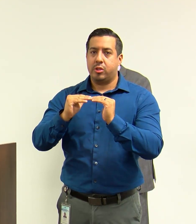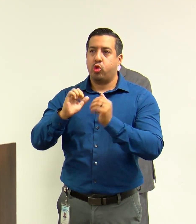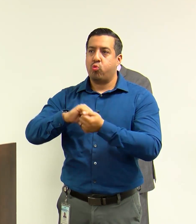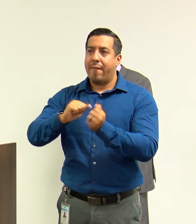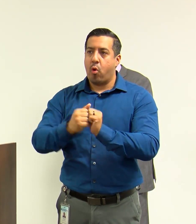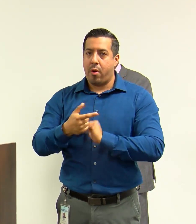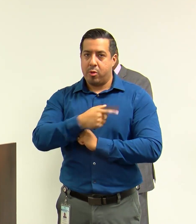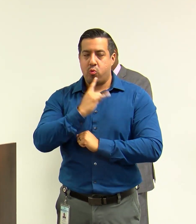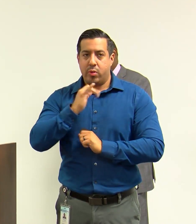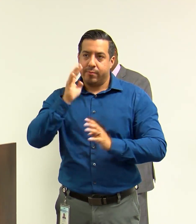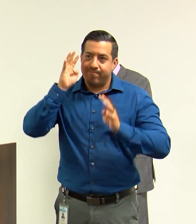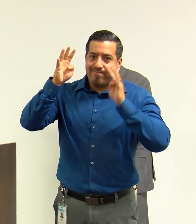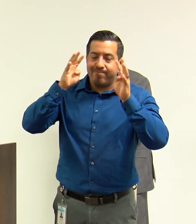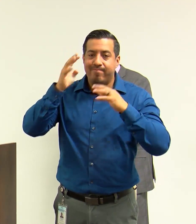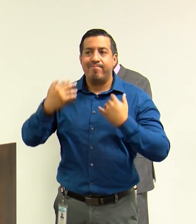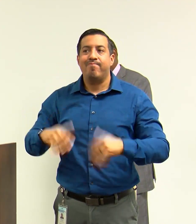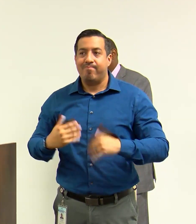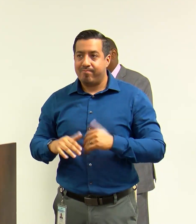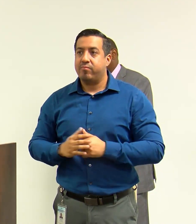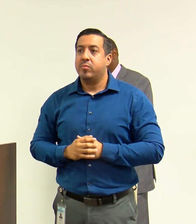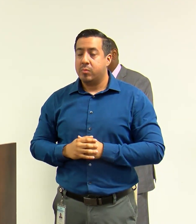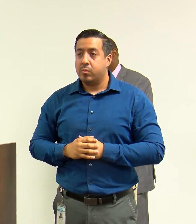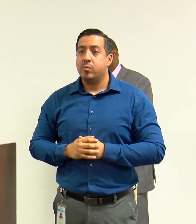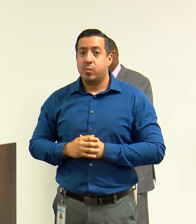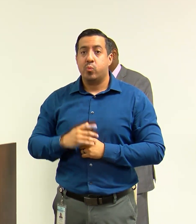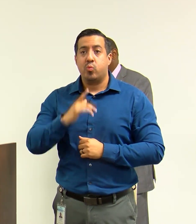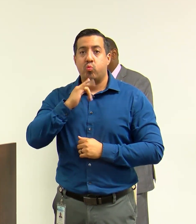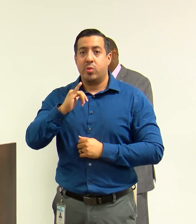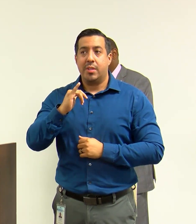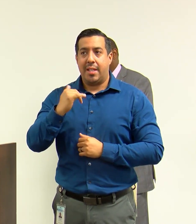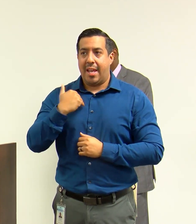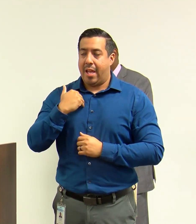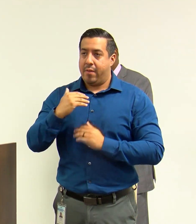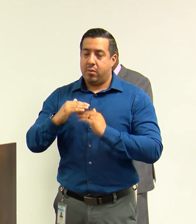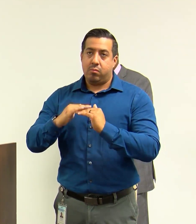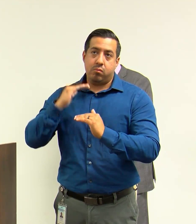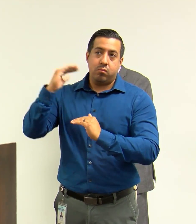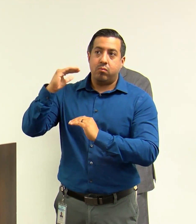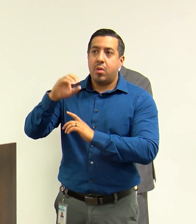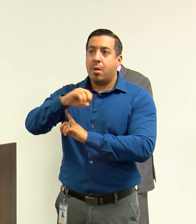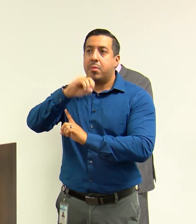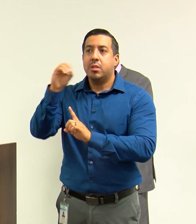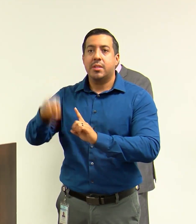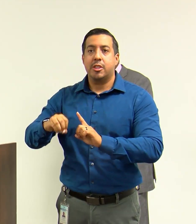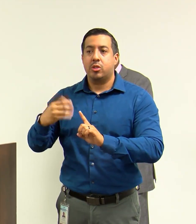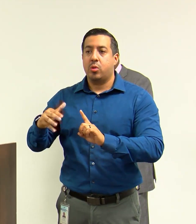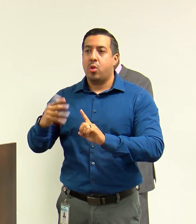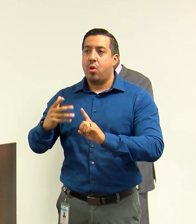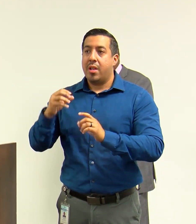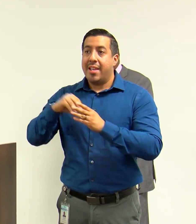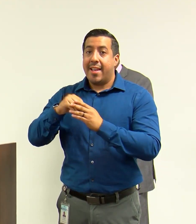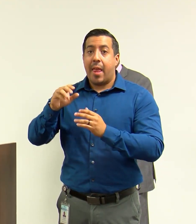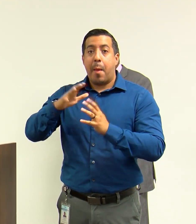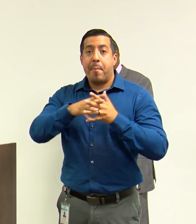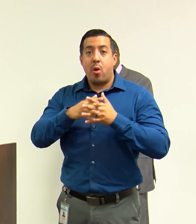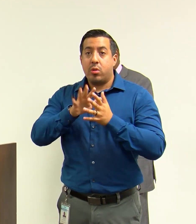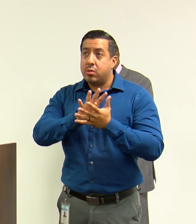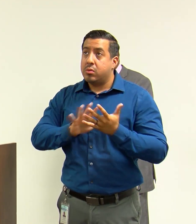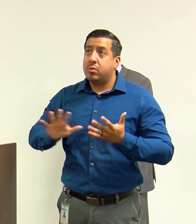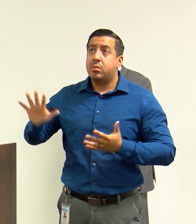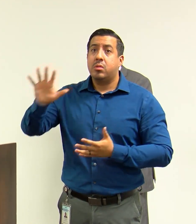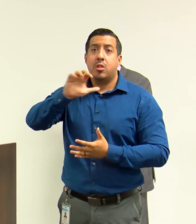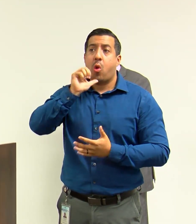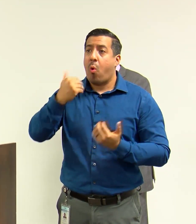is a very significant percentage of jurisdictions across America that do not